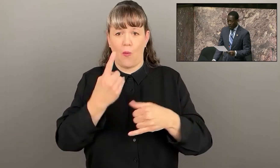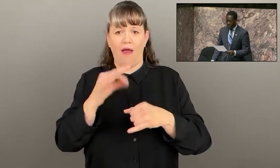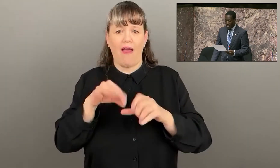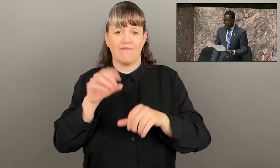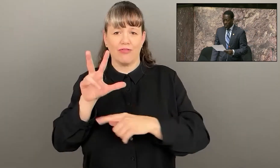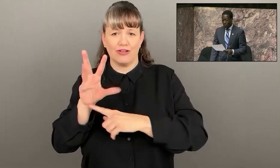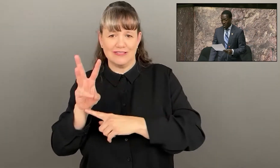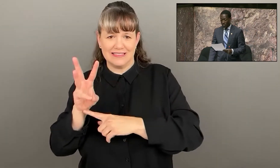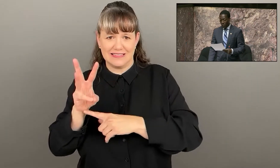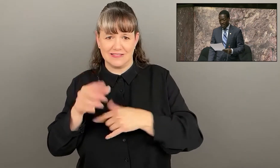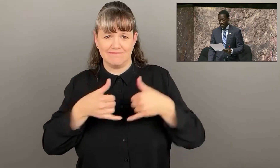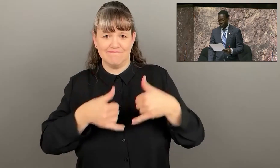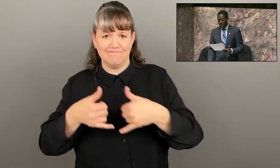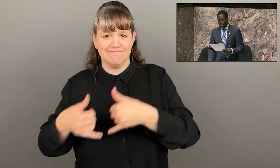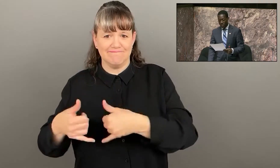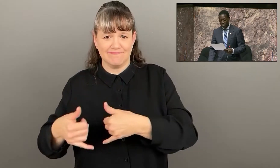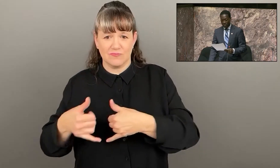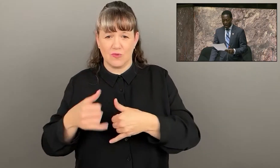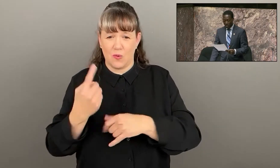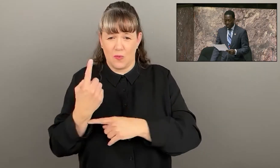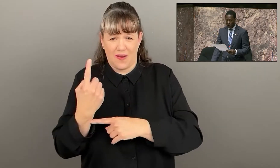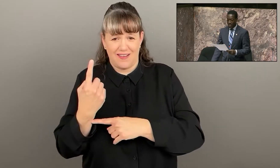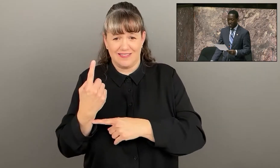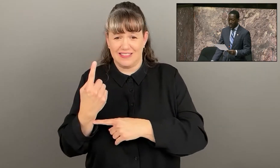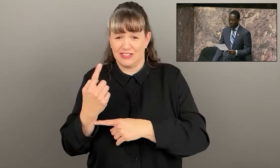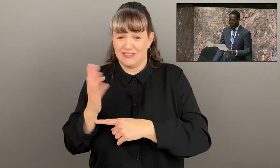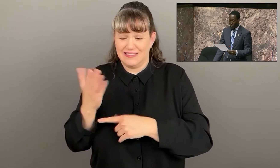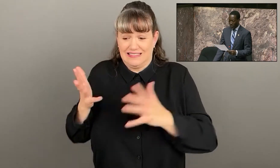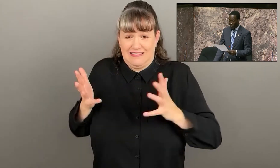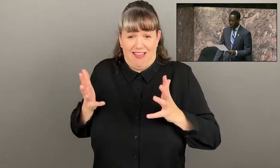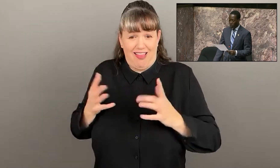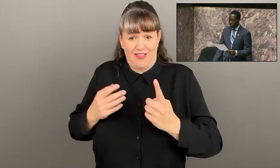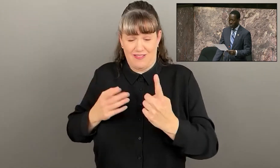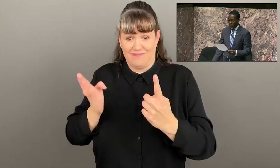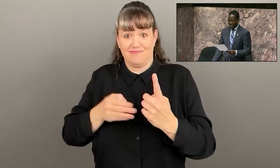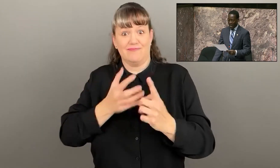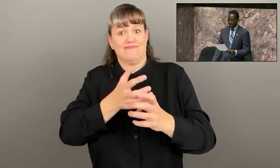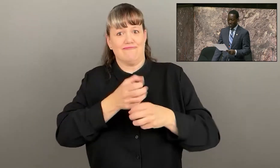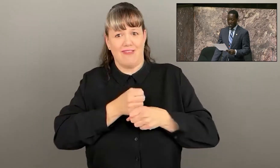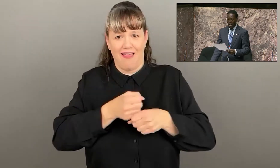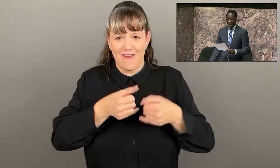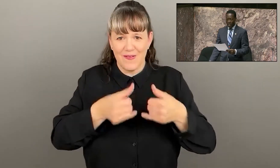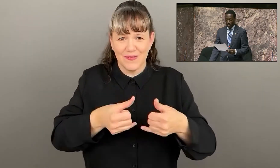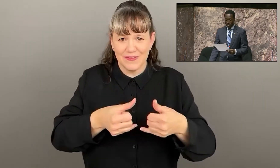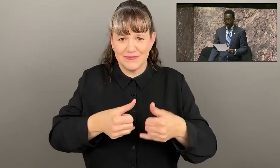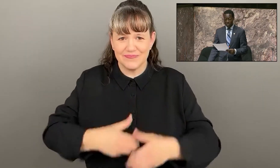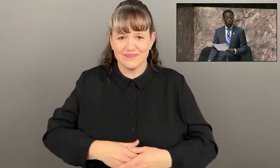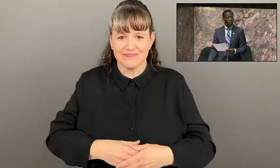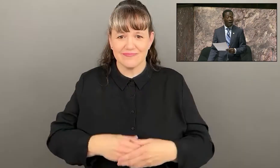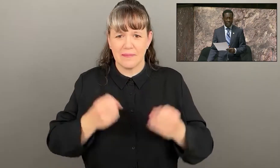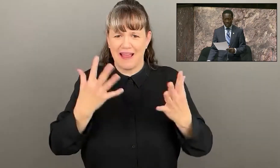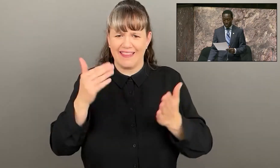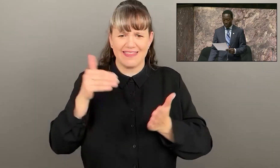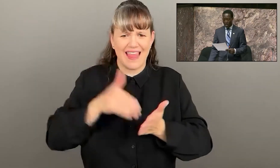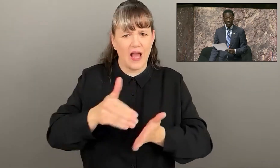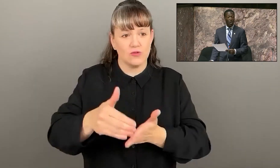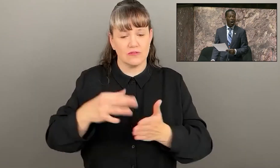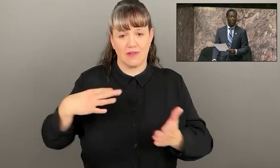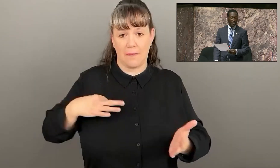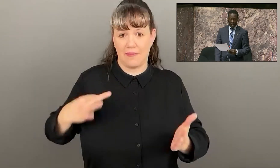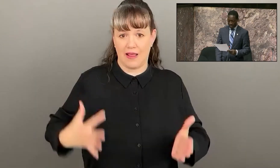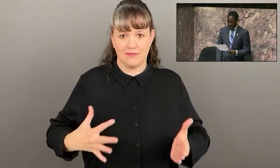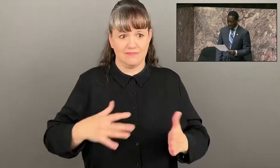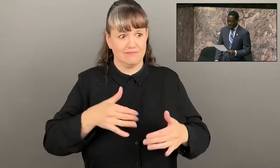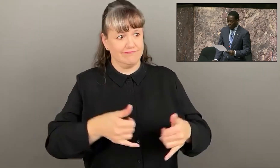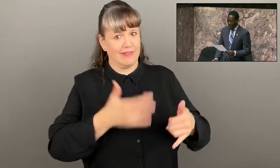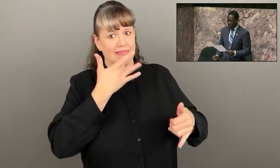Lauren Foundation looks beyond grades to find students of character, young people who lead with purpose, integrity, and service, and Rocky embodies all